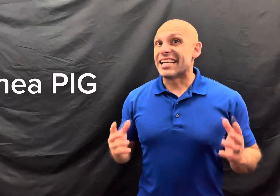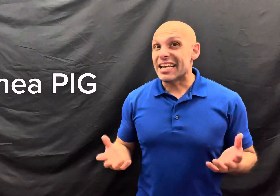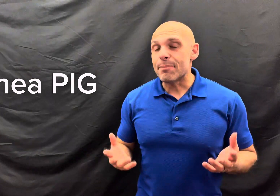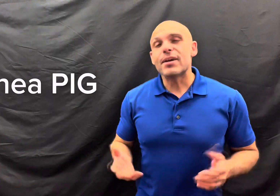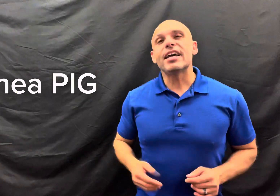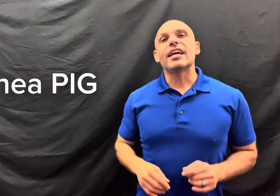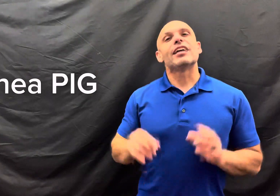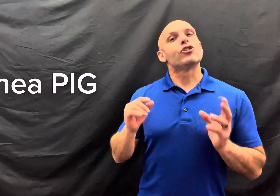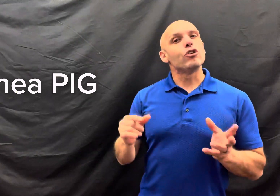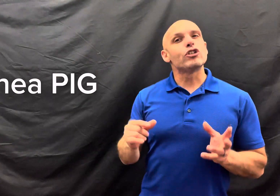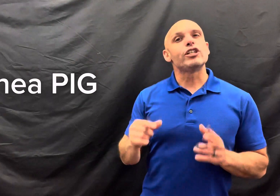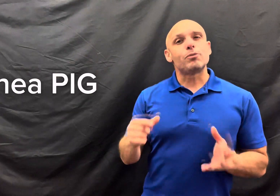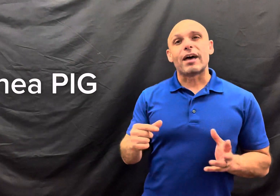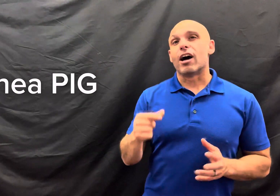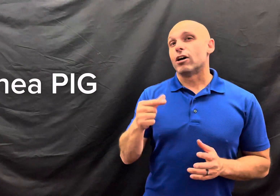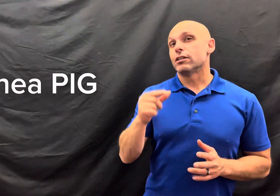Guinea pig is usually spelled,